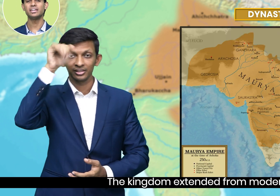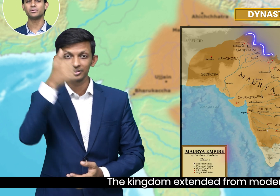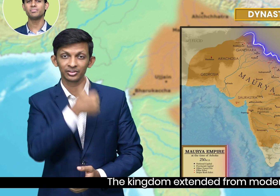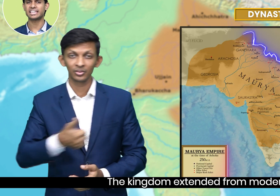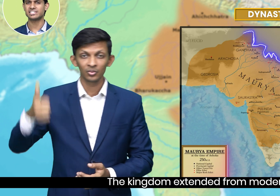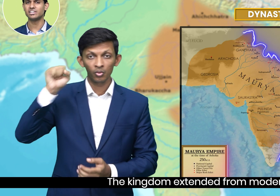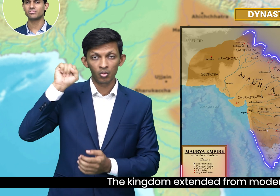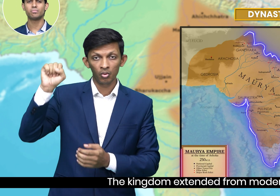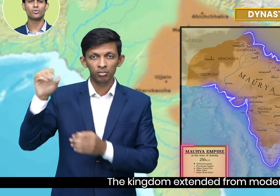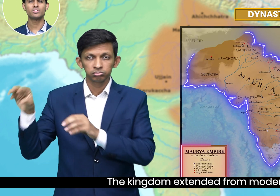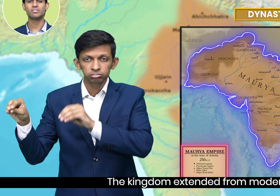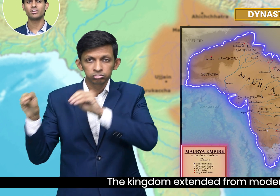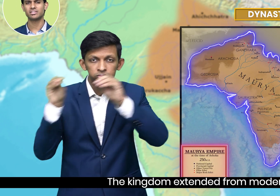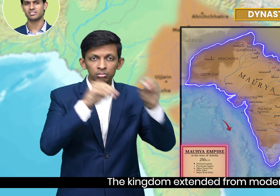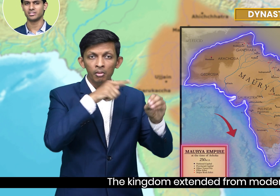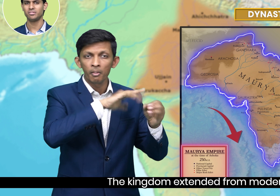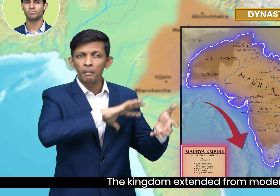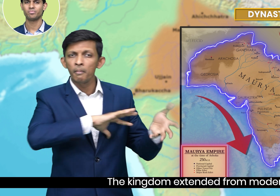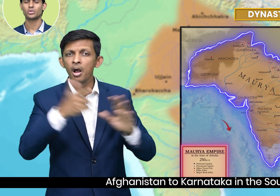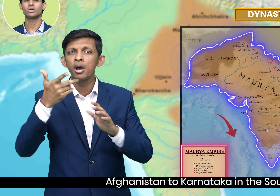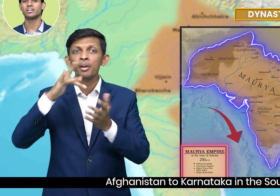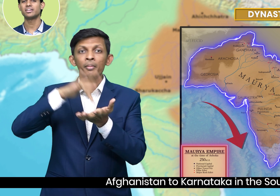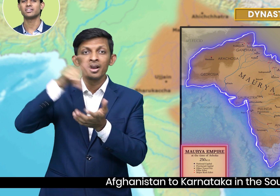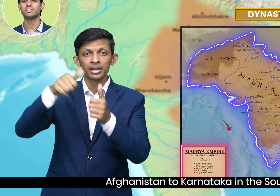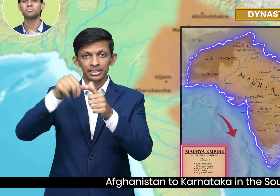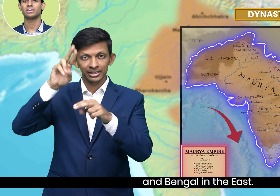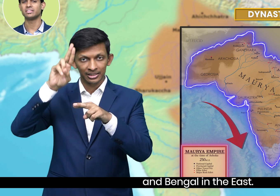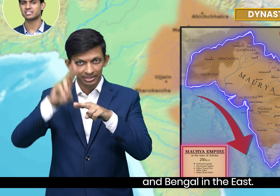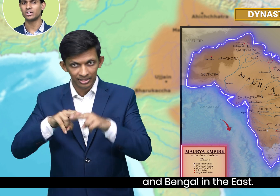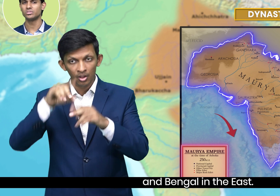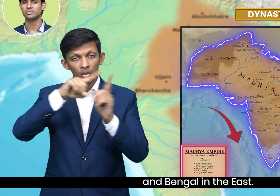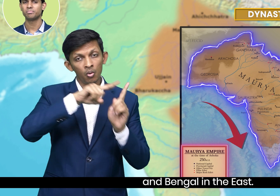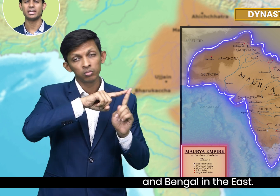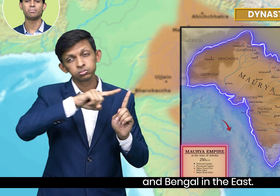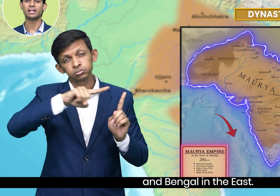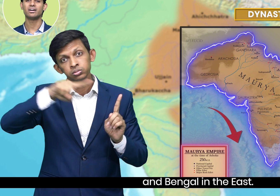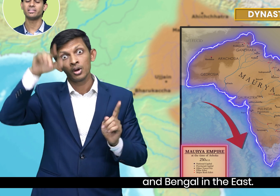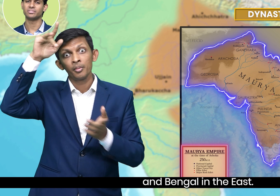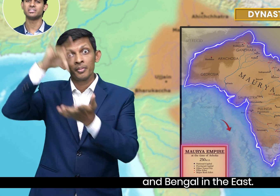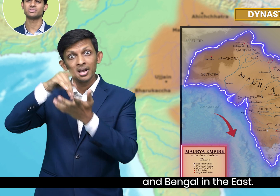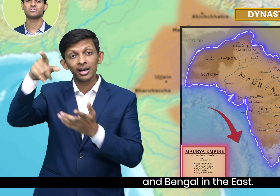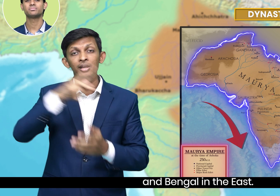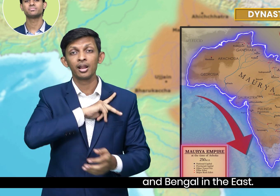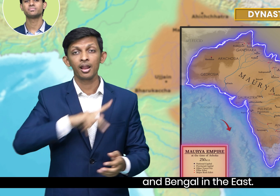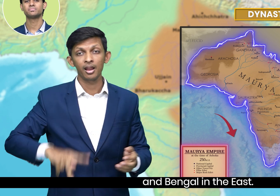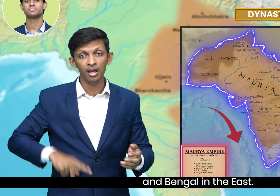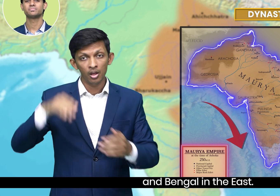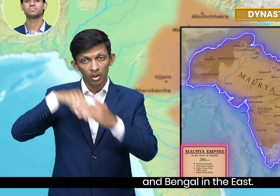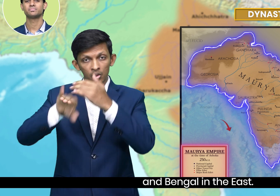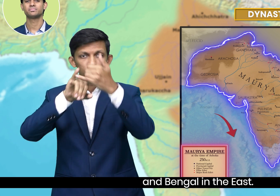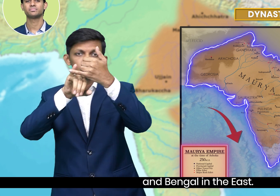The kingdom extended from modern Afghanistan to Karnataka in the south and Bengal in the east.